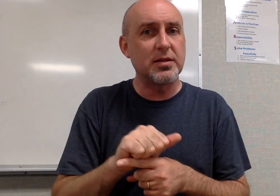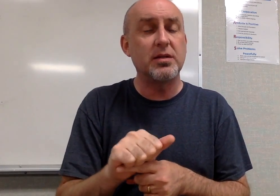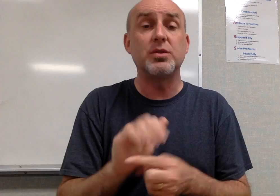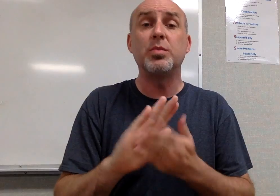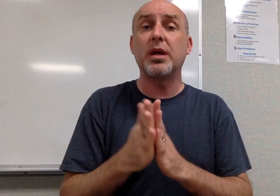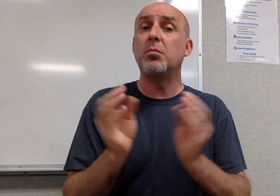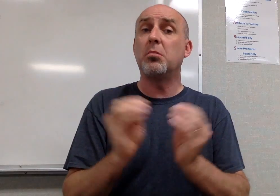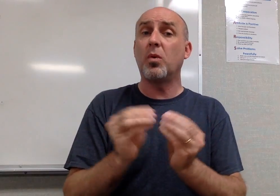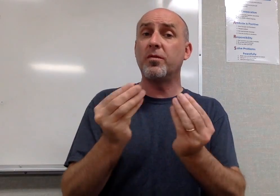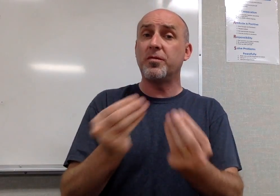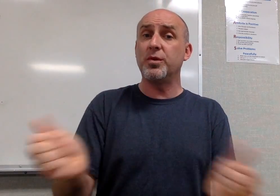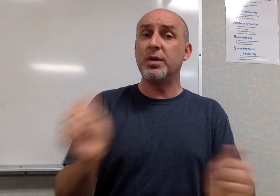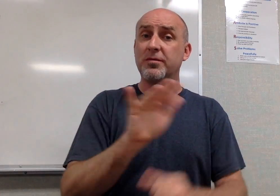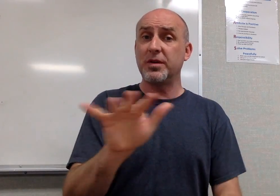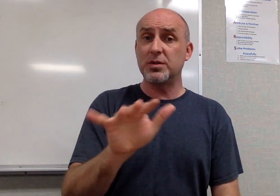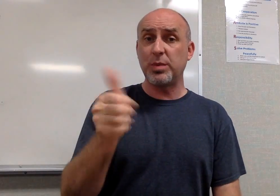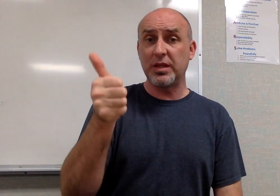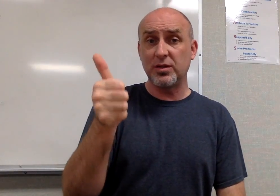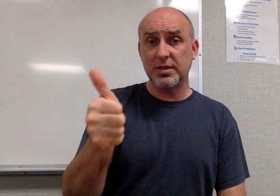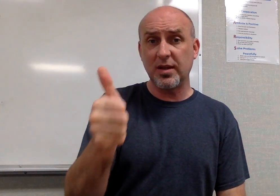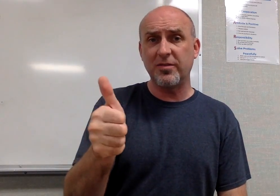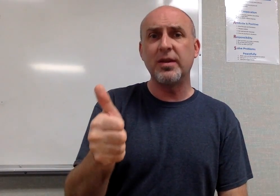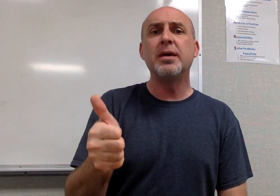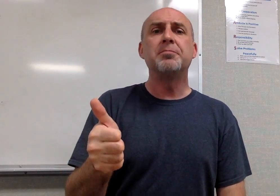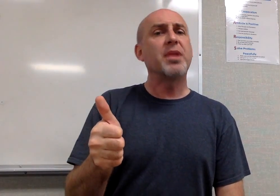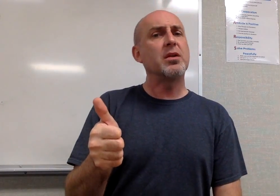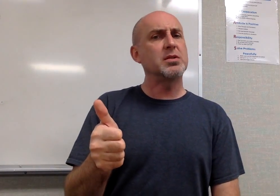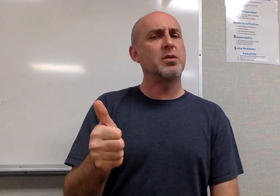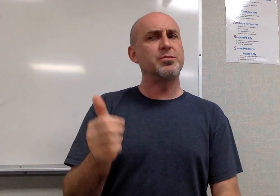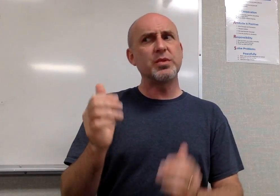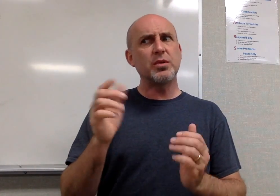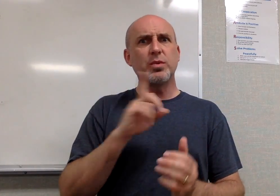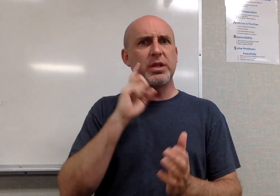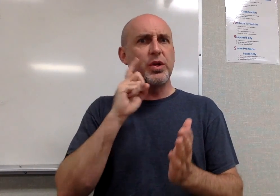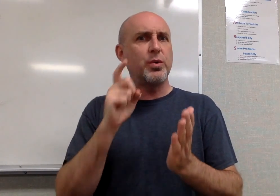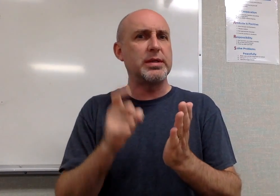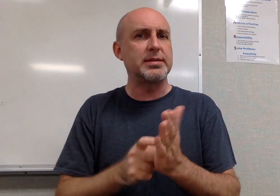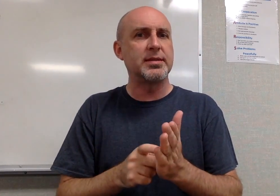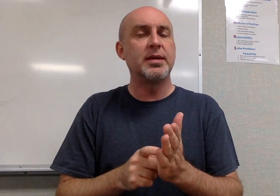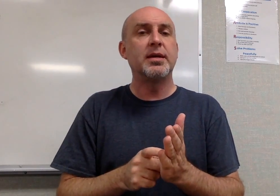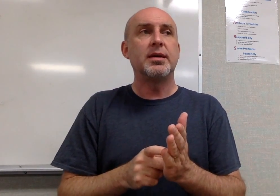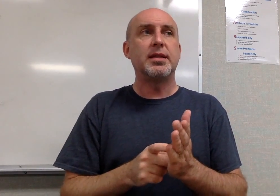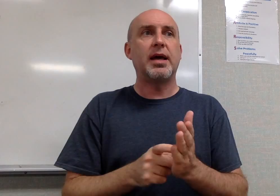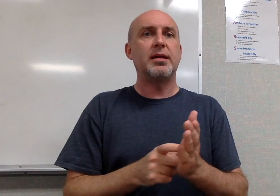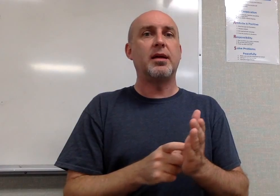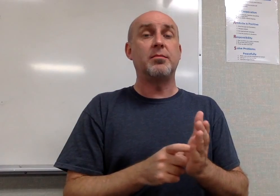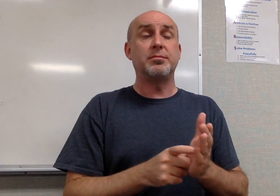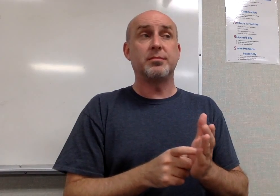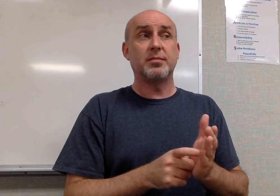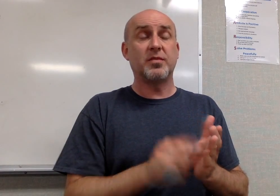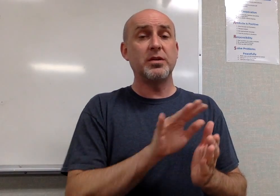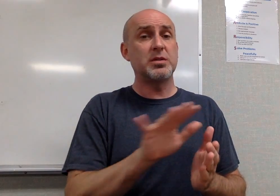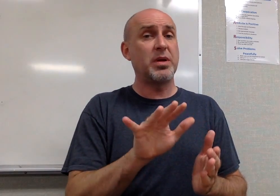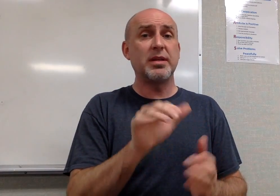as you become more fluent in finger spelling yourself. And also, really notice that finger spelling is